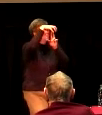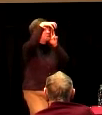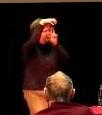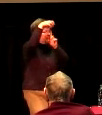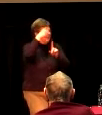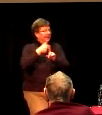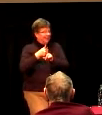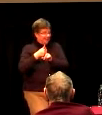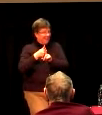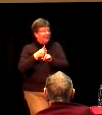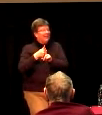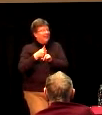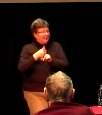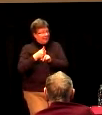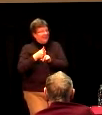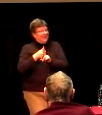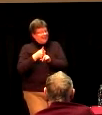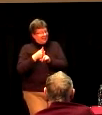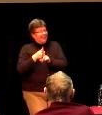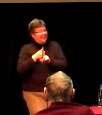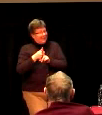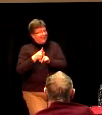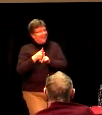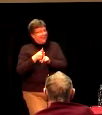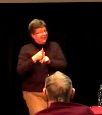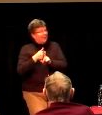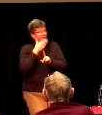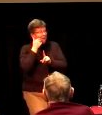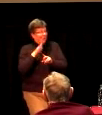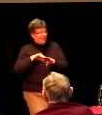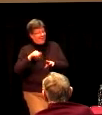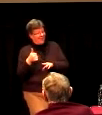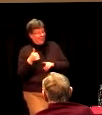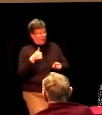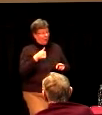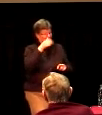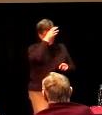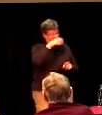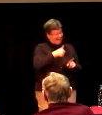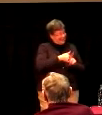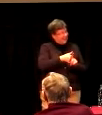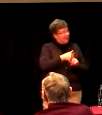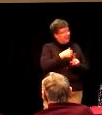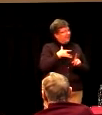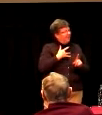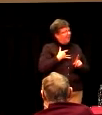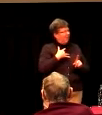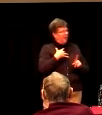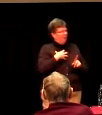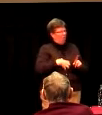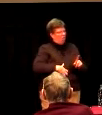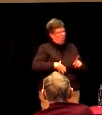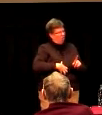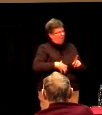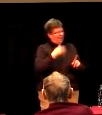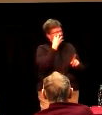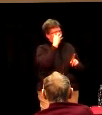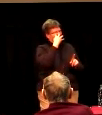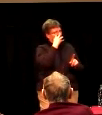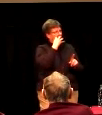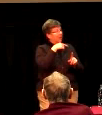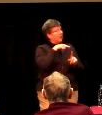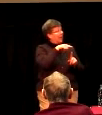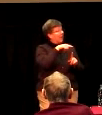He was doing better than Dr. Glaisher, who was feeling a little dizzy and then a little nauseous, and then just